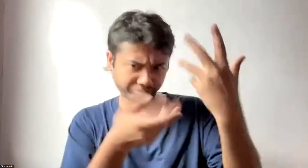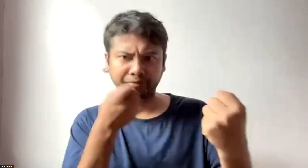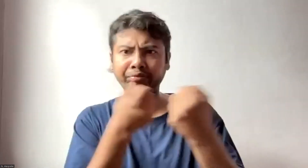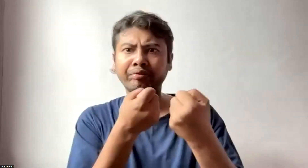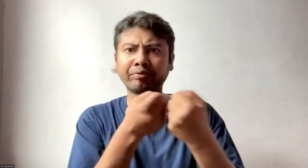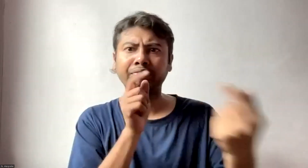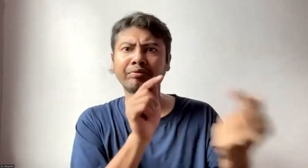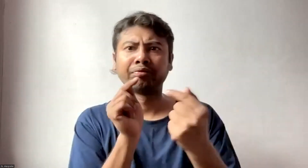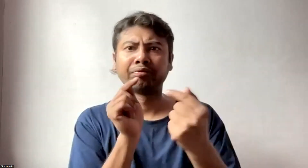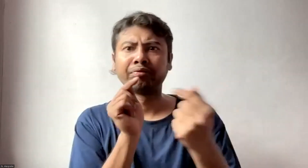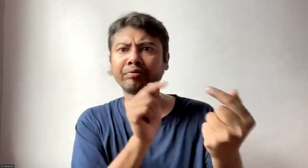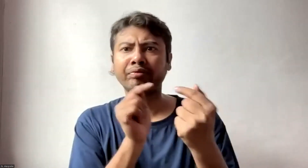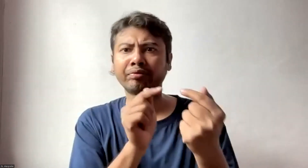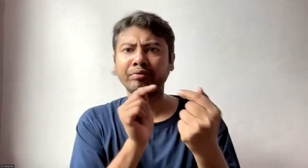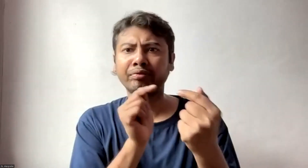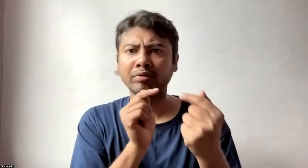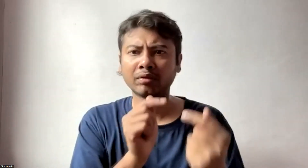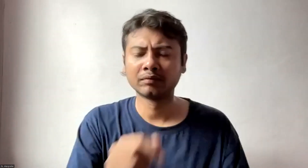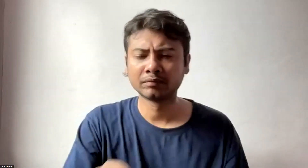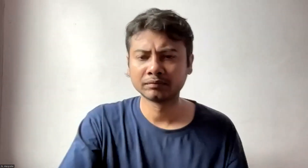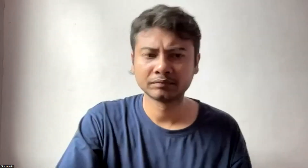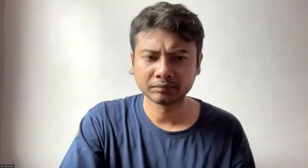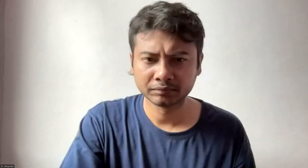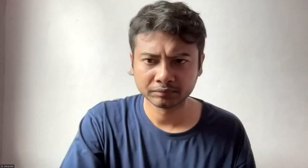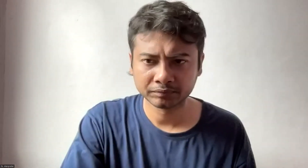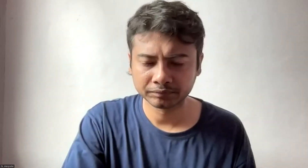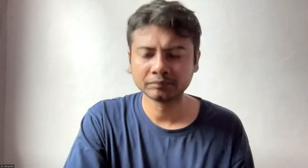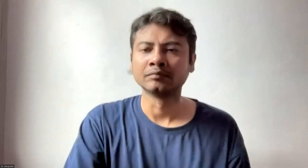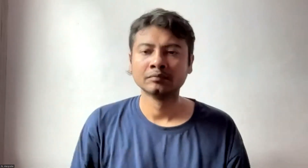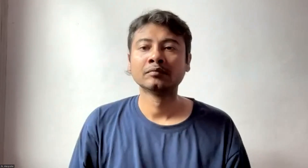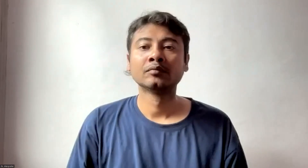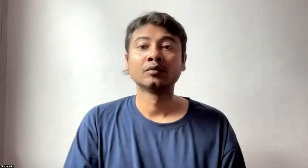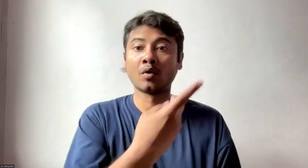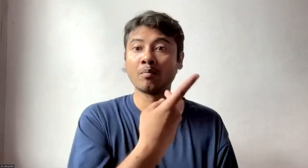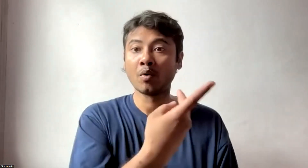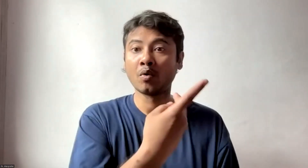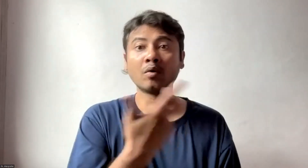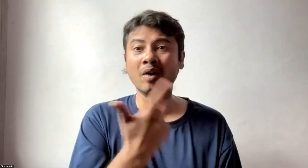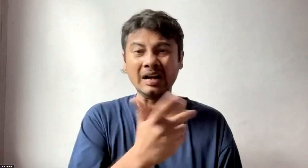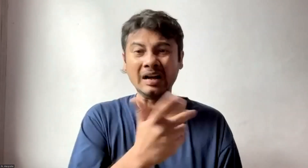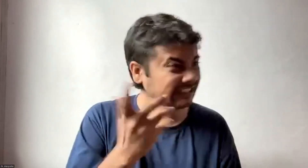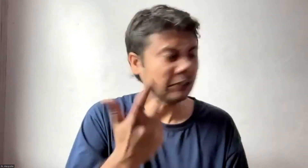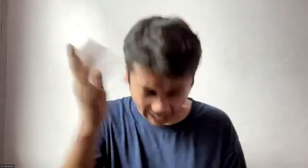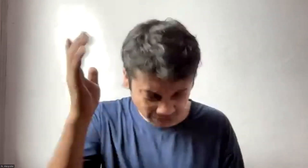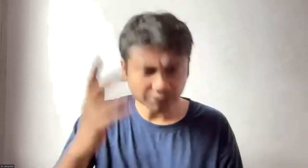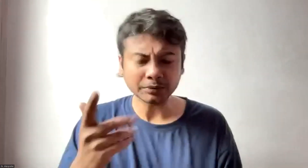So now two options can happen. Either both of them, they scream and shout,